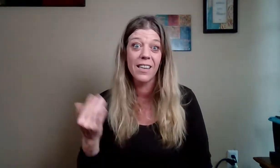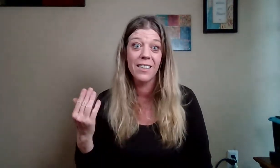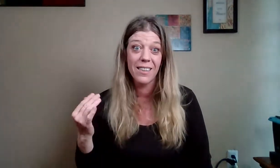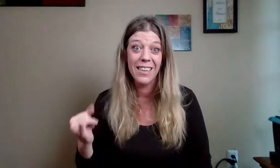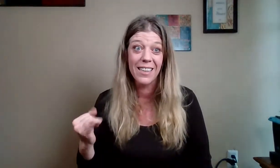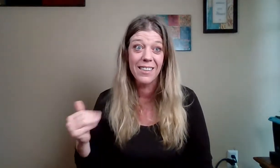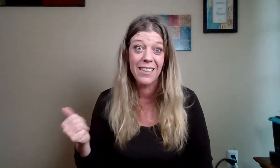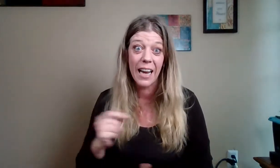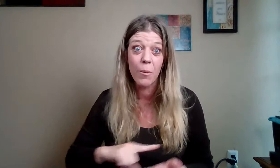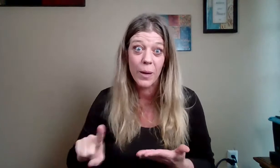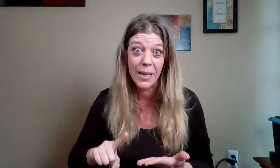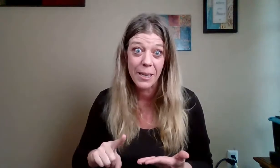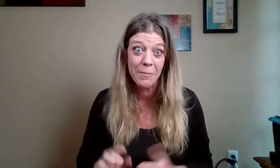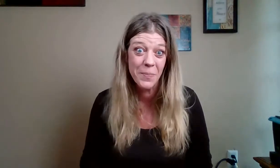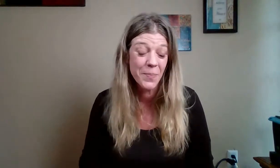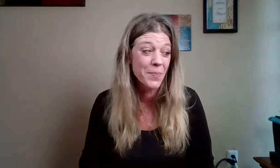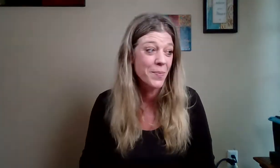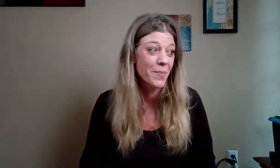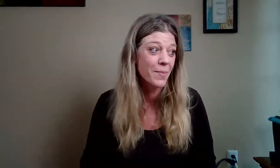It is a week.